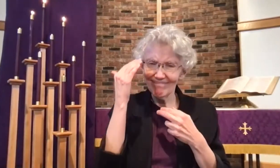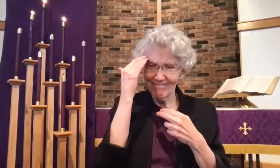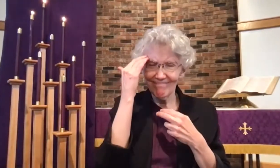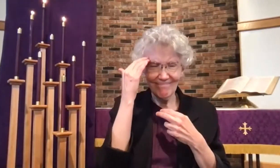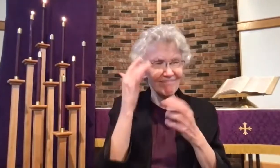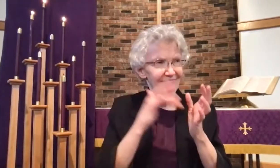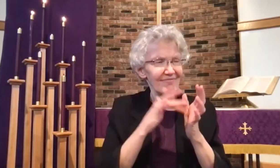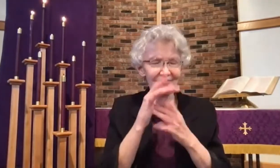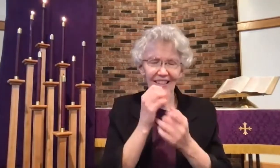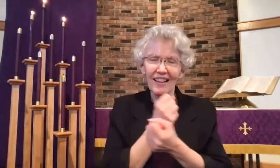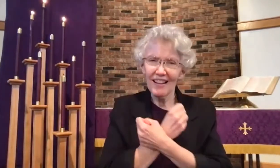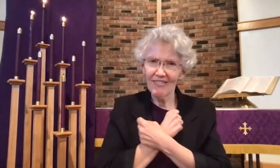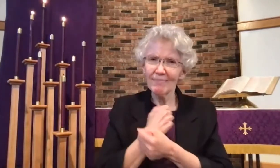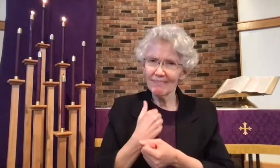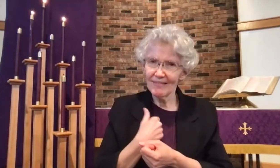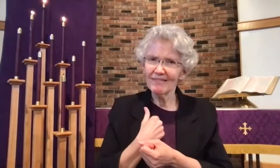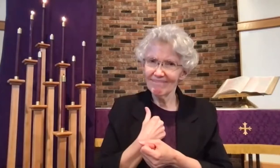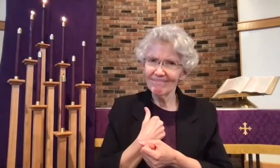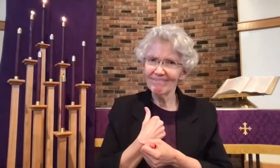then Peter thought about this for a while,